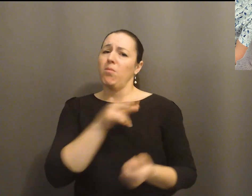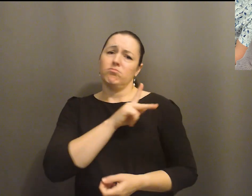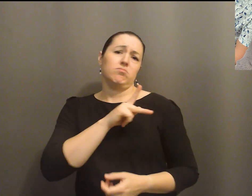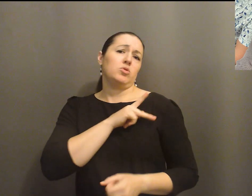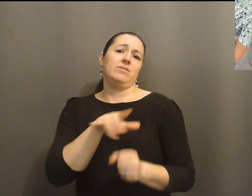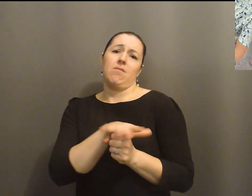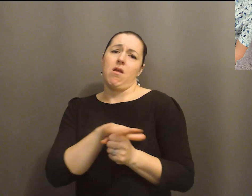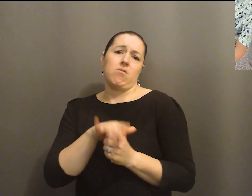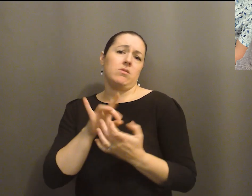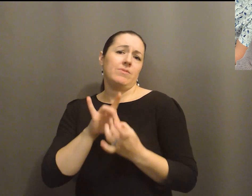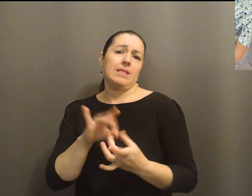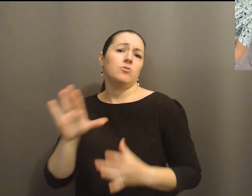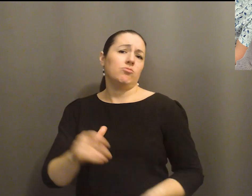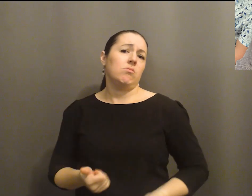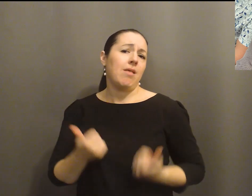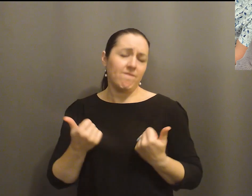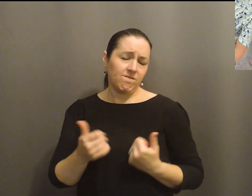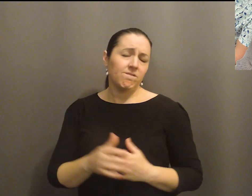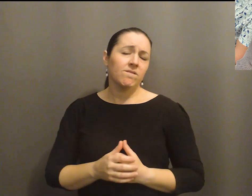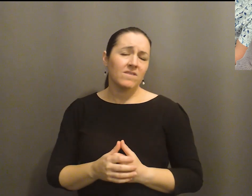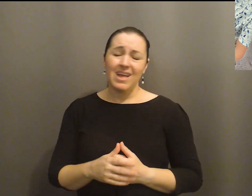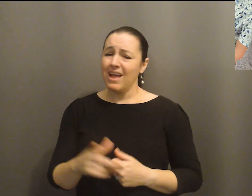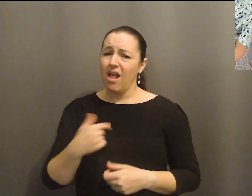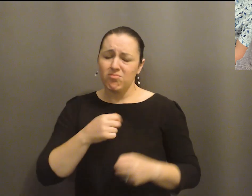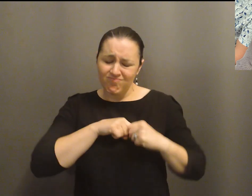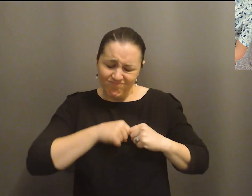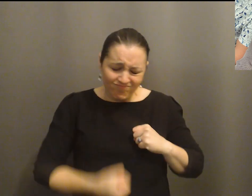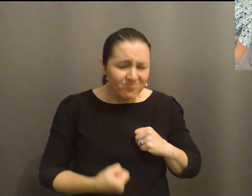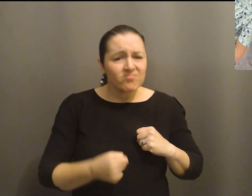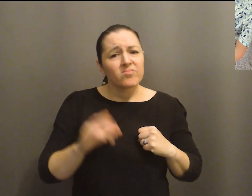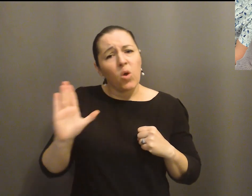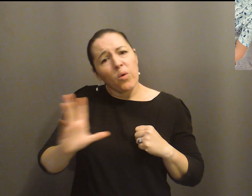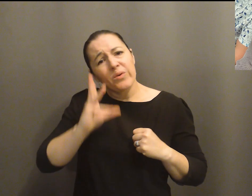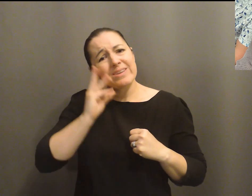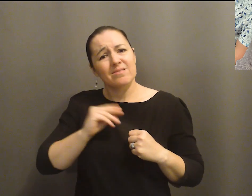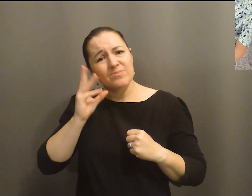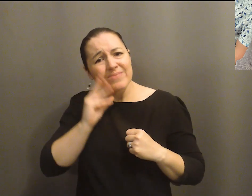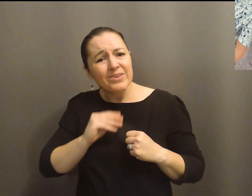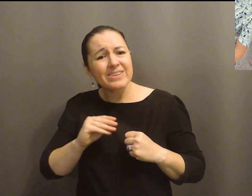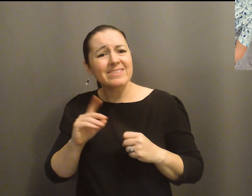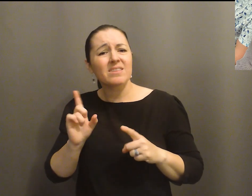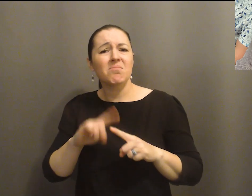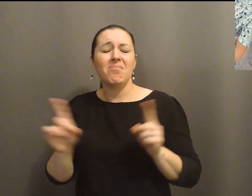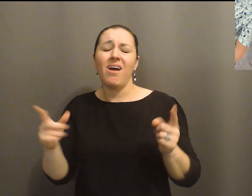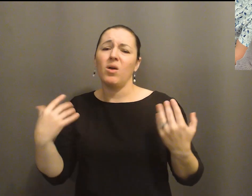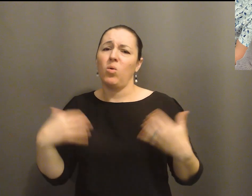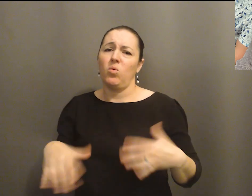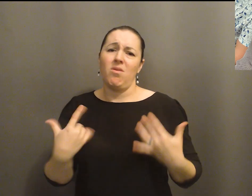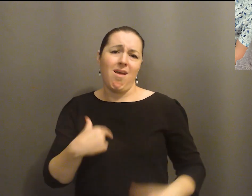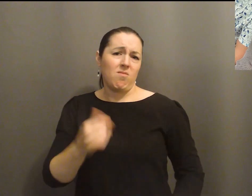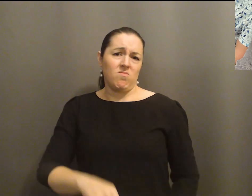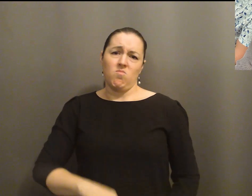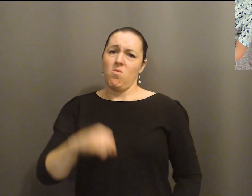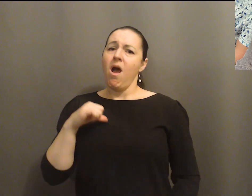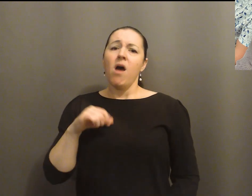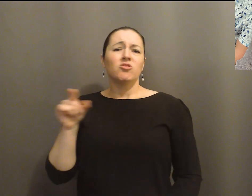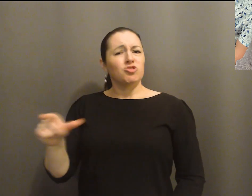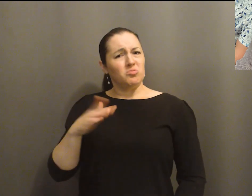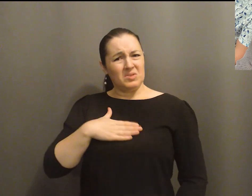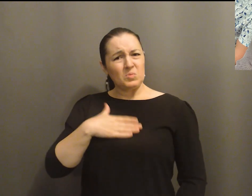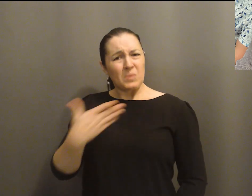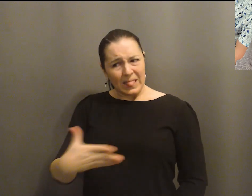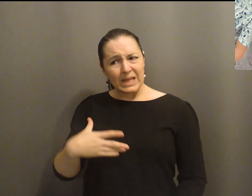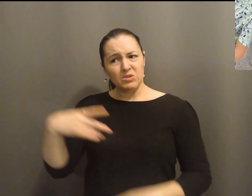very personal area Of her life And I was heartbroken For what she was walking through But I was so proud Of her willingness